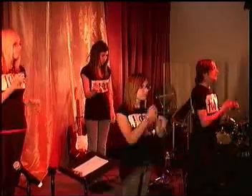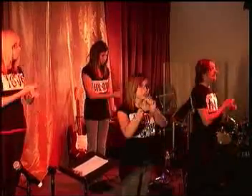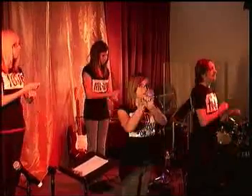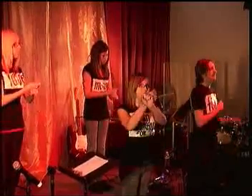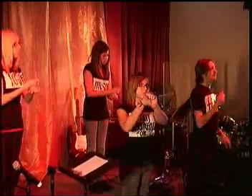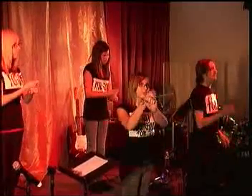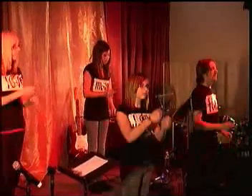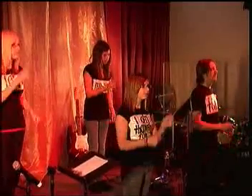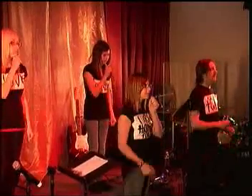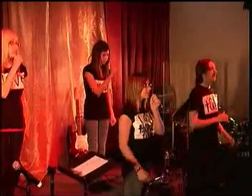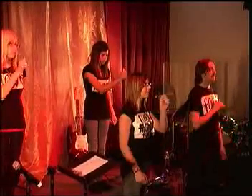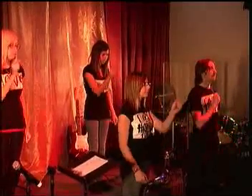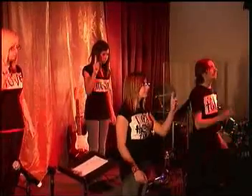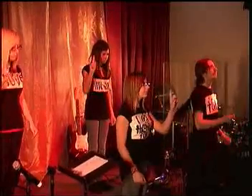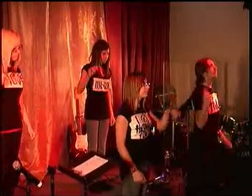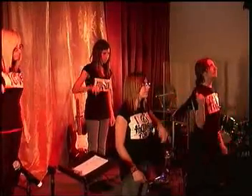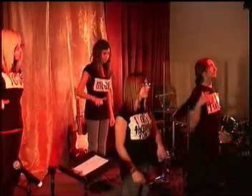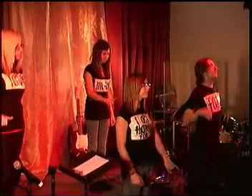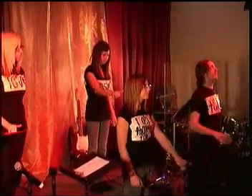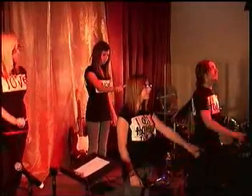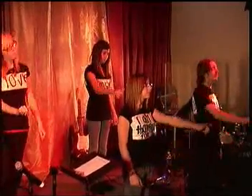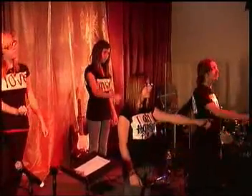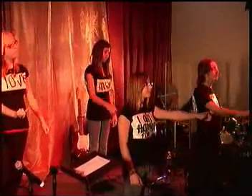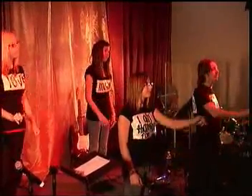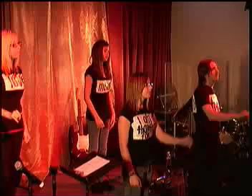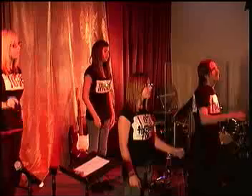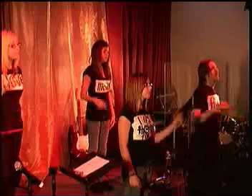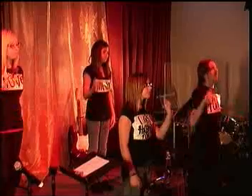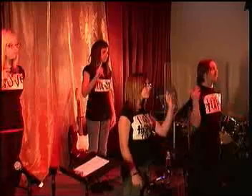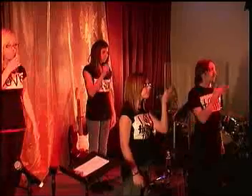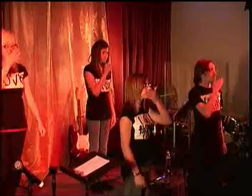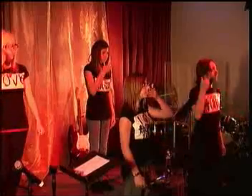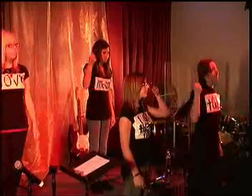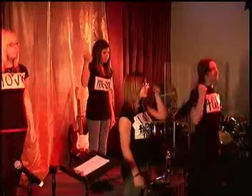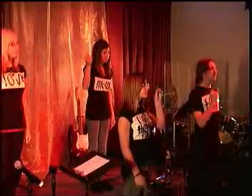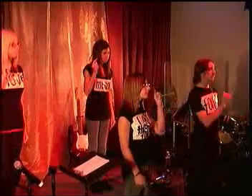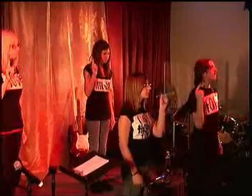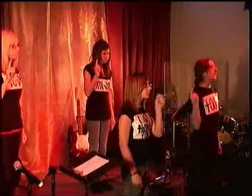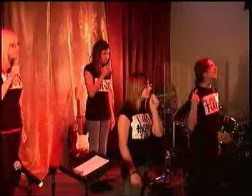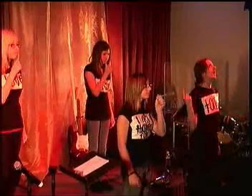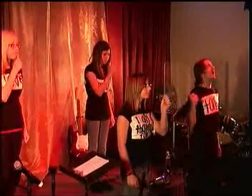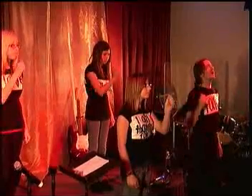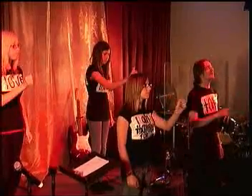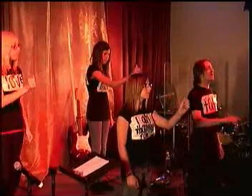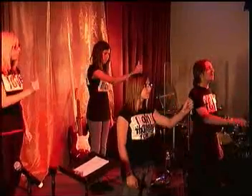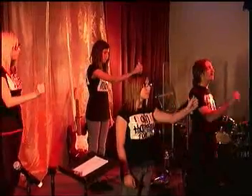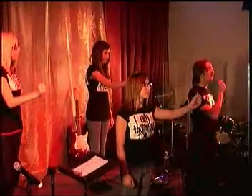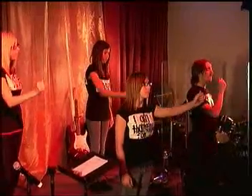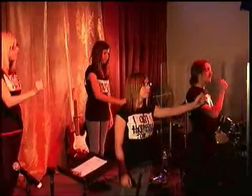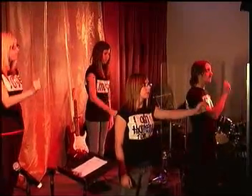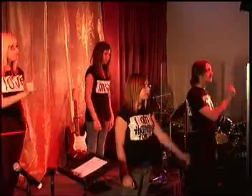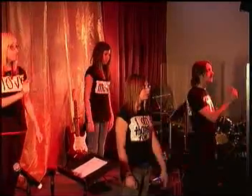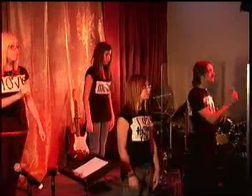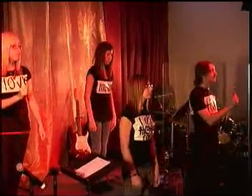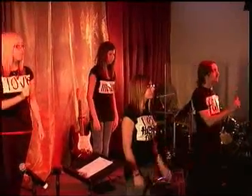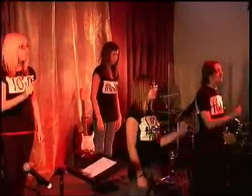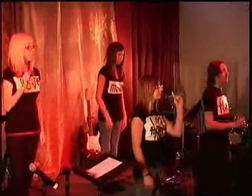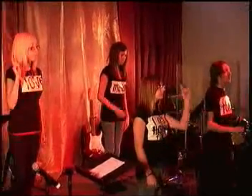of sand? I am with you wherever. Where you go is where I am. And